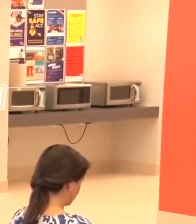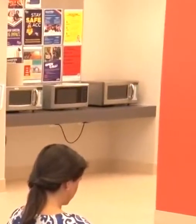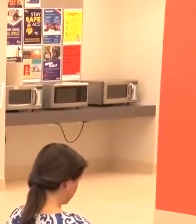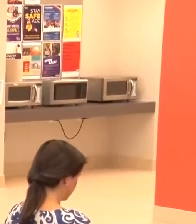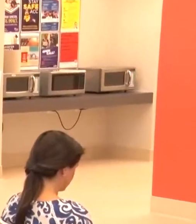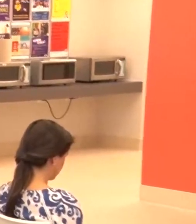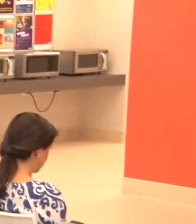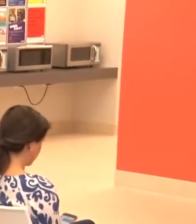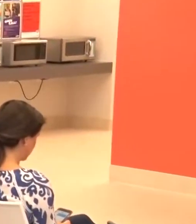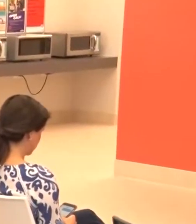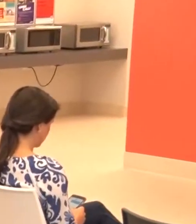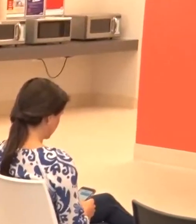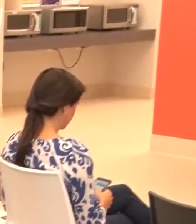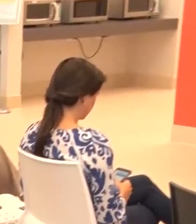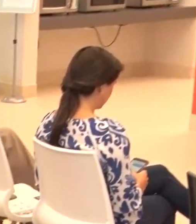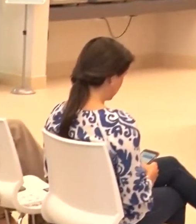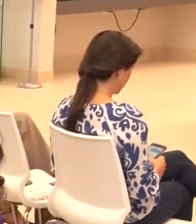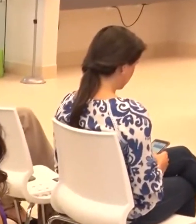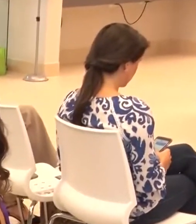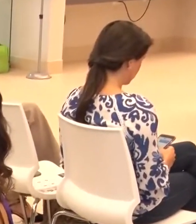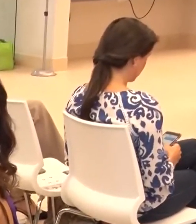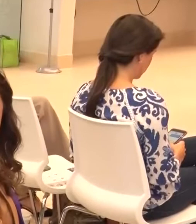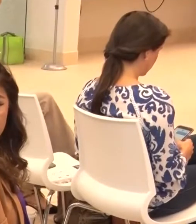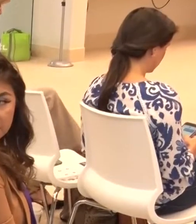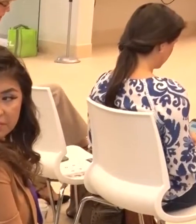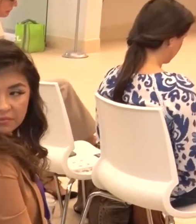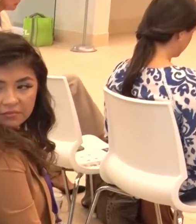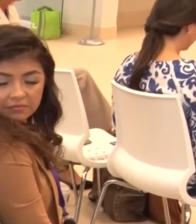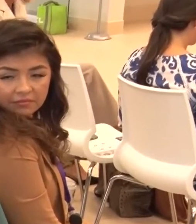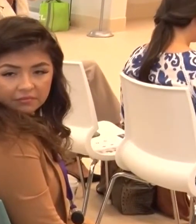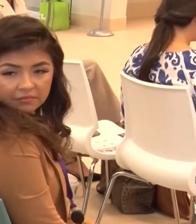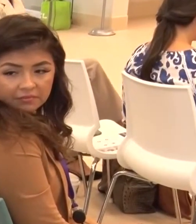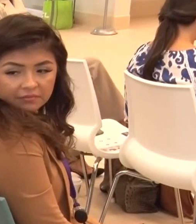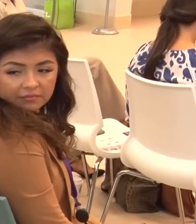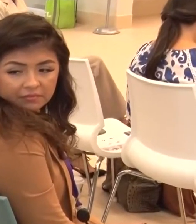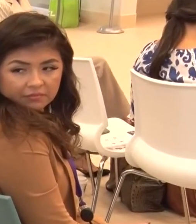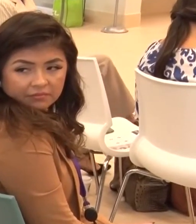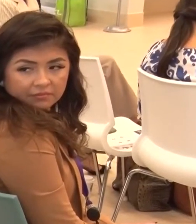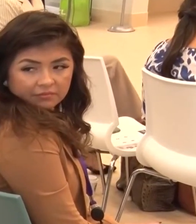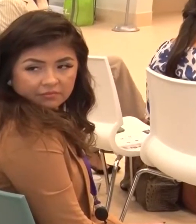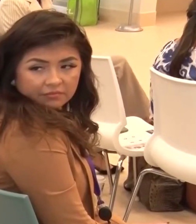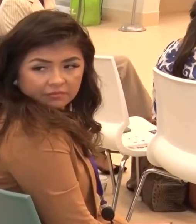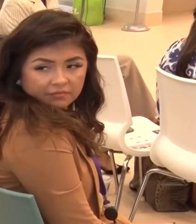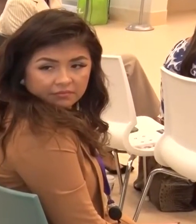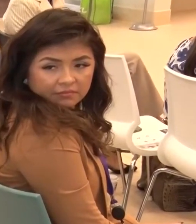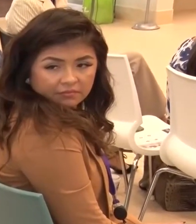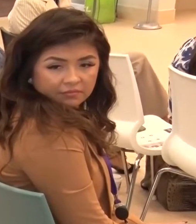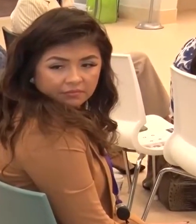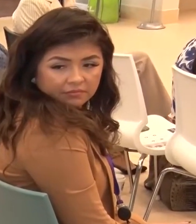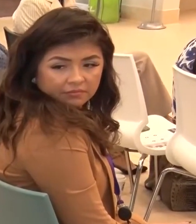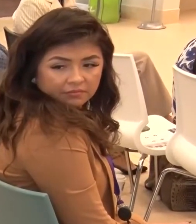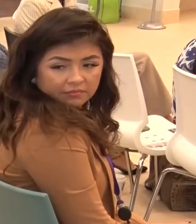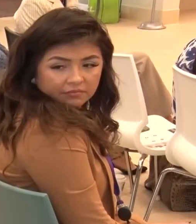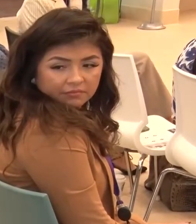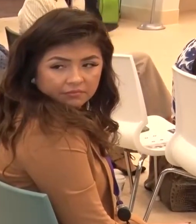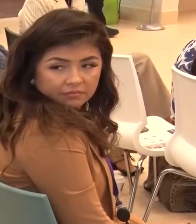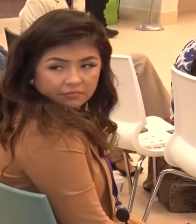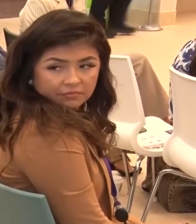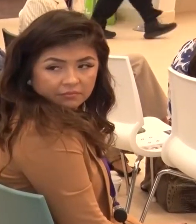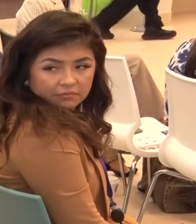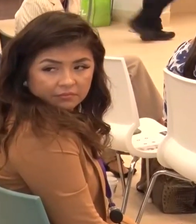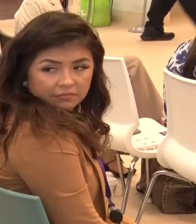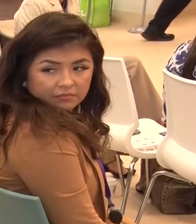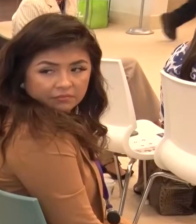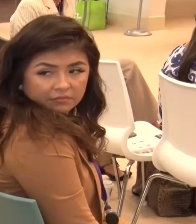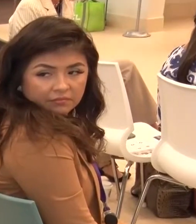Thank you for being here, first of all. Secondly, in addition to childcare needs, I'm very mindful that our students, at least at the Hays